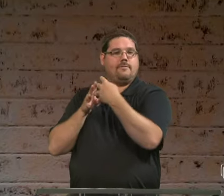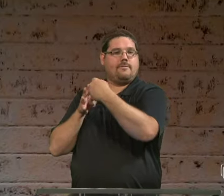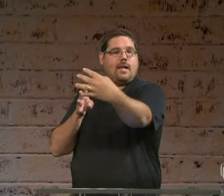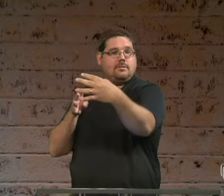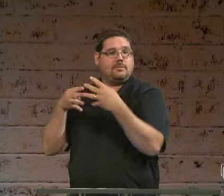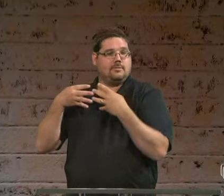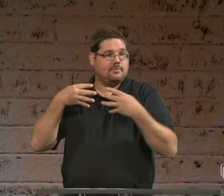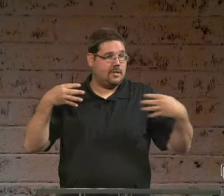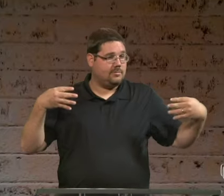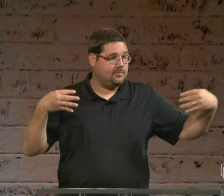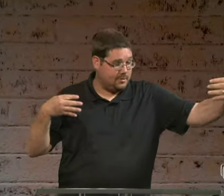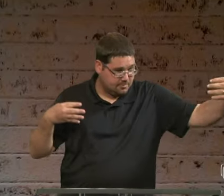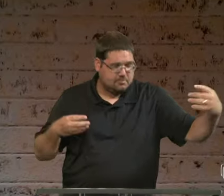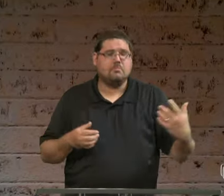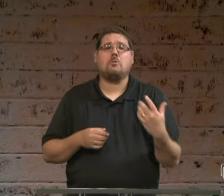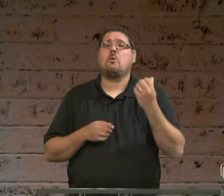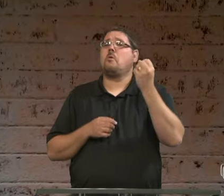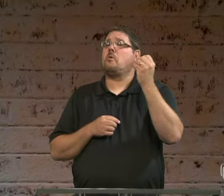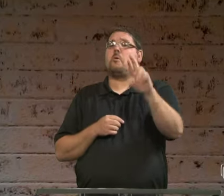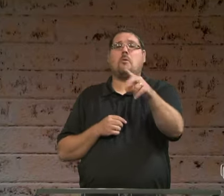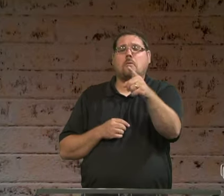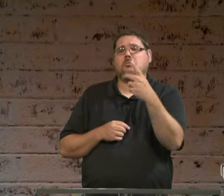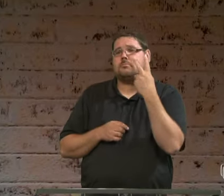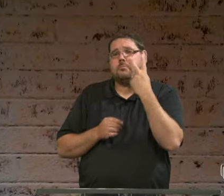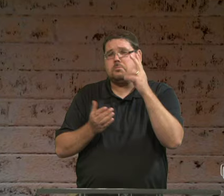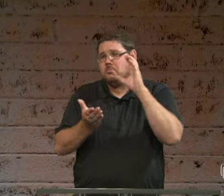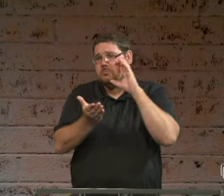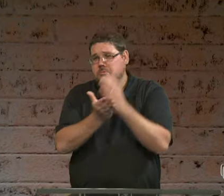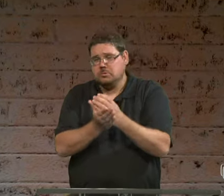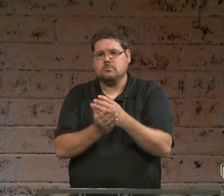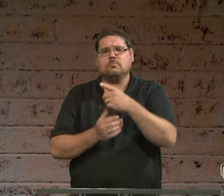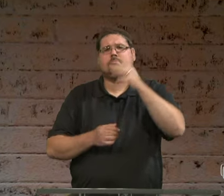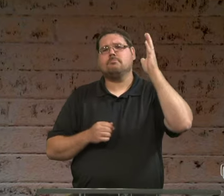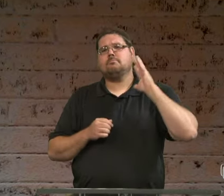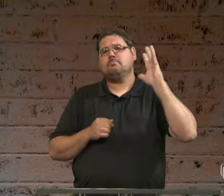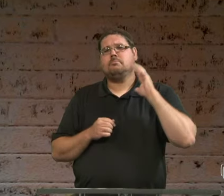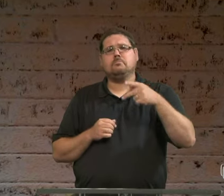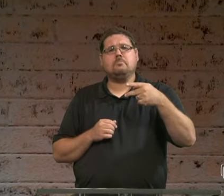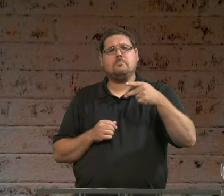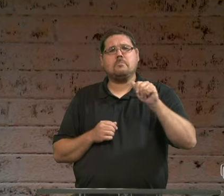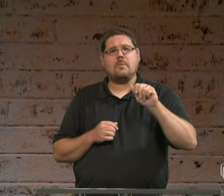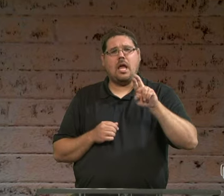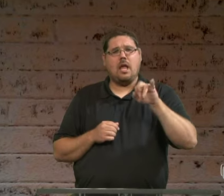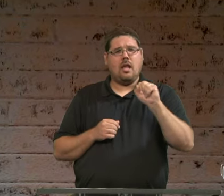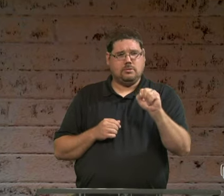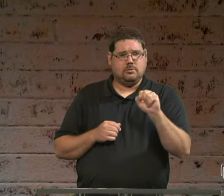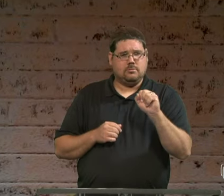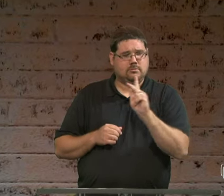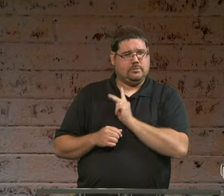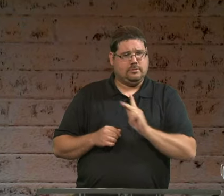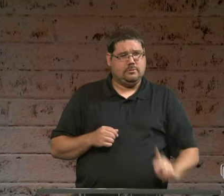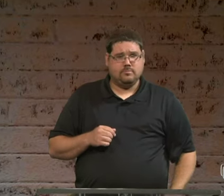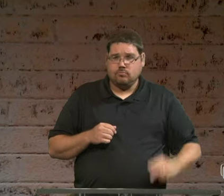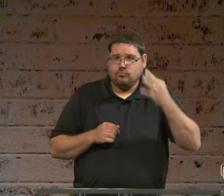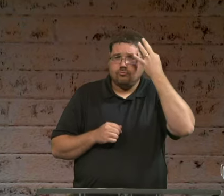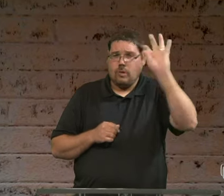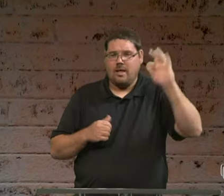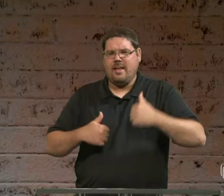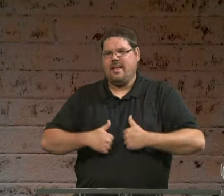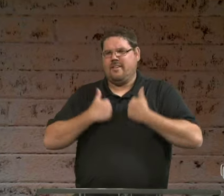center. And so these hedges look like the fence around the home. So in the city of Paris,